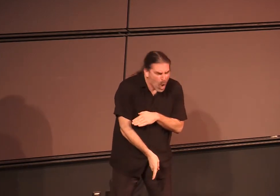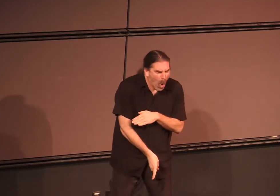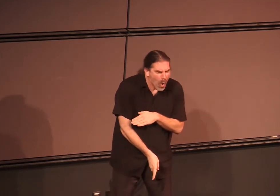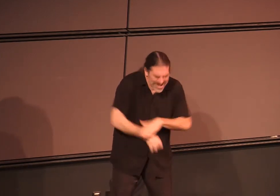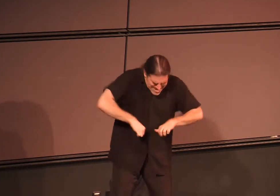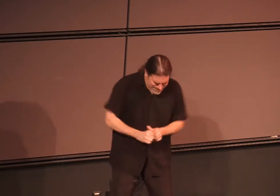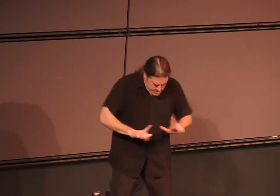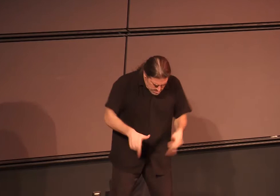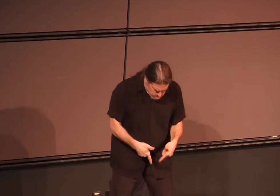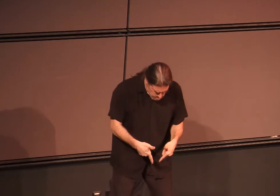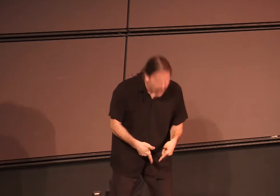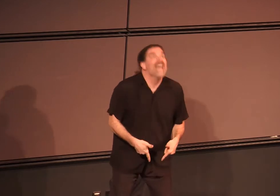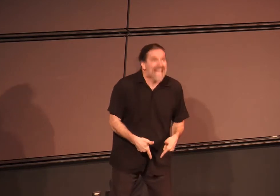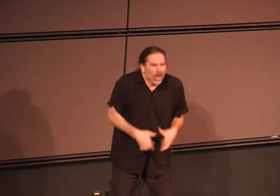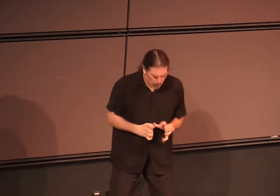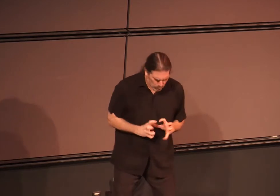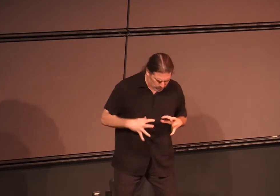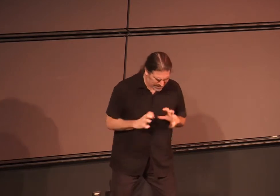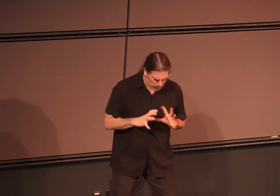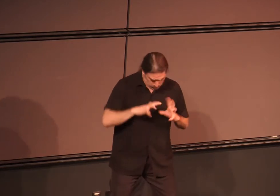penis, a vagina,